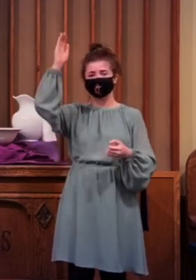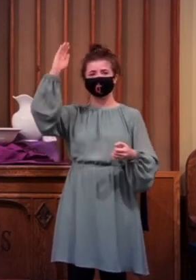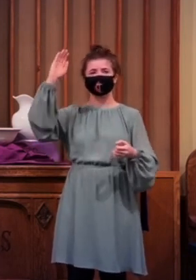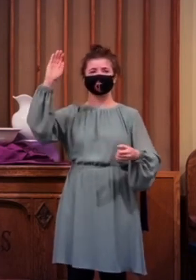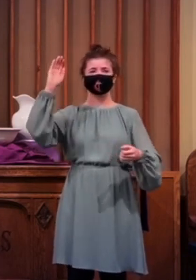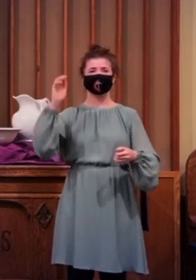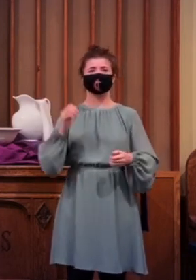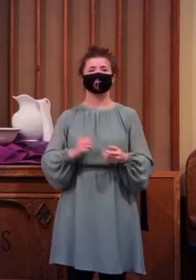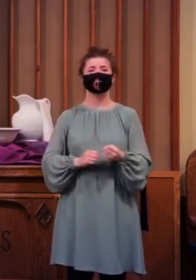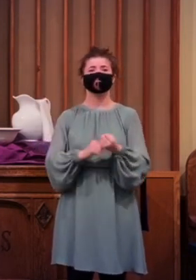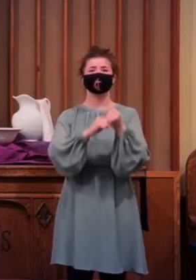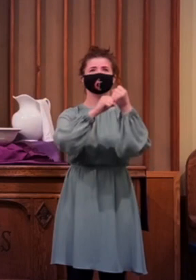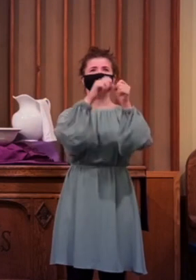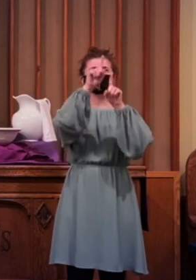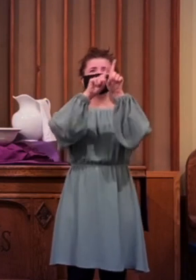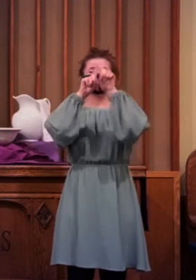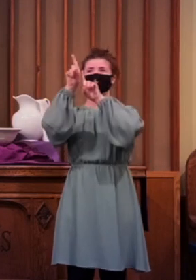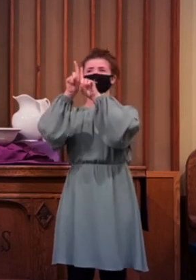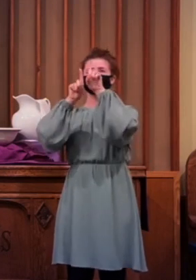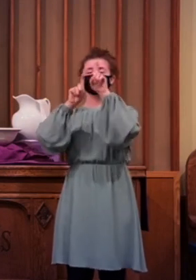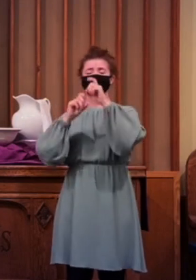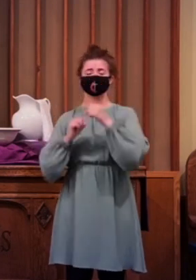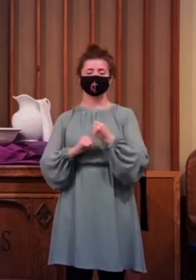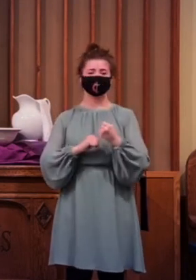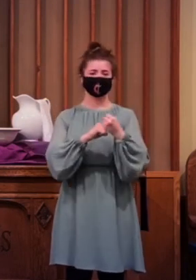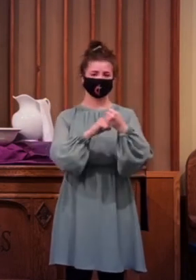stars in the sky is holding us tonight.